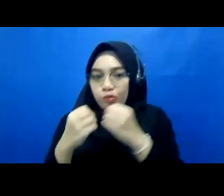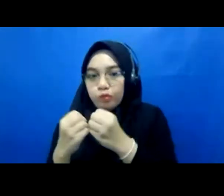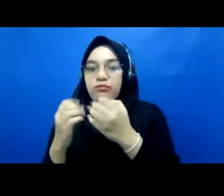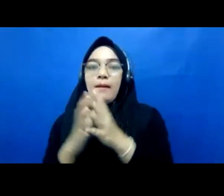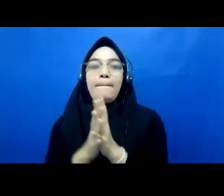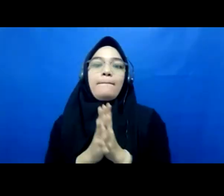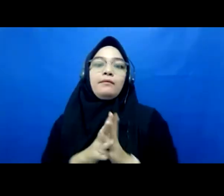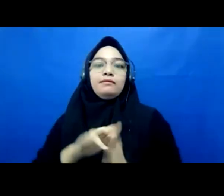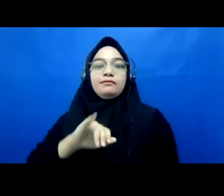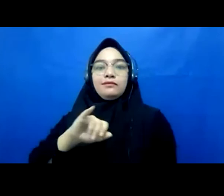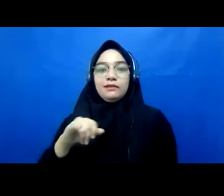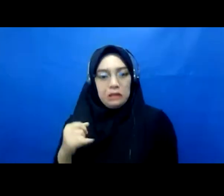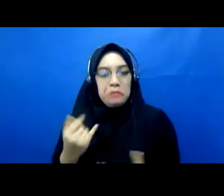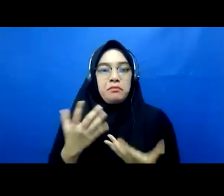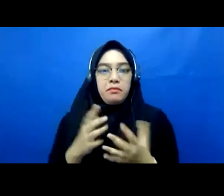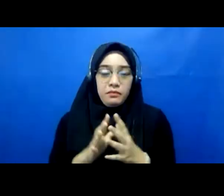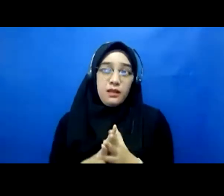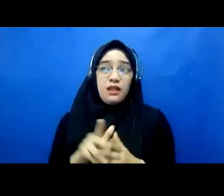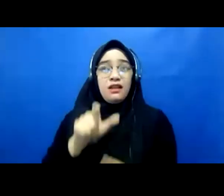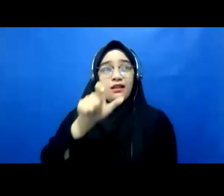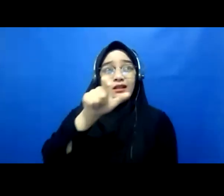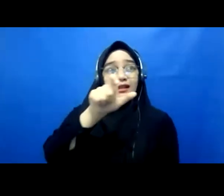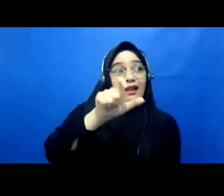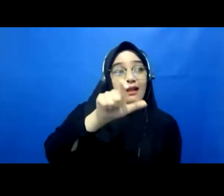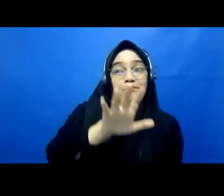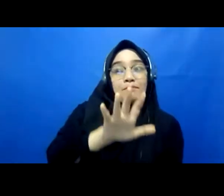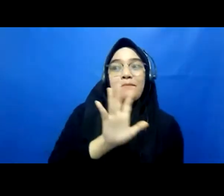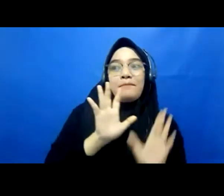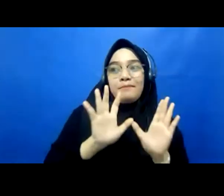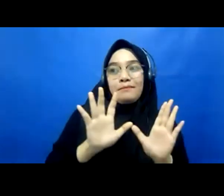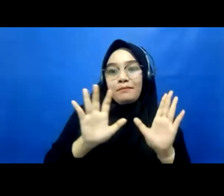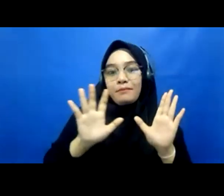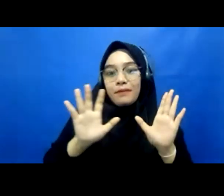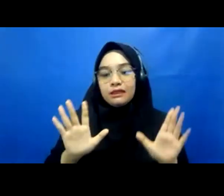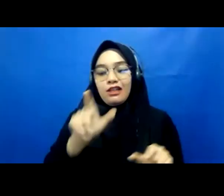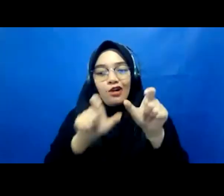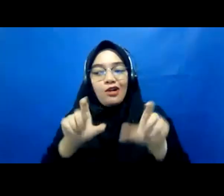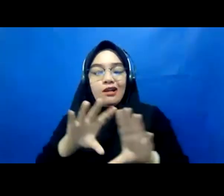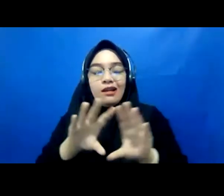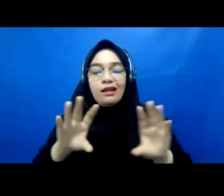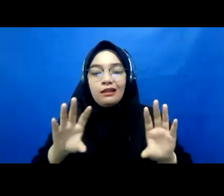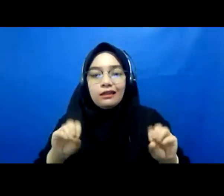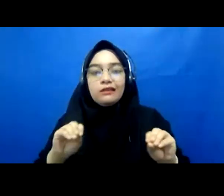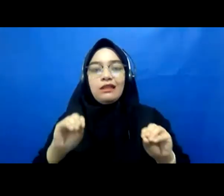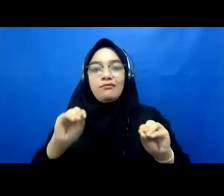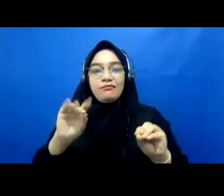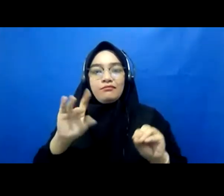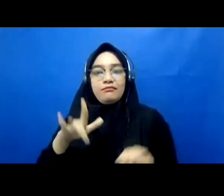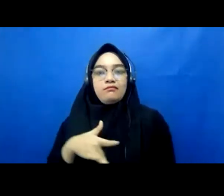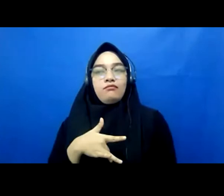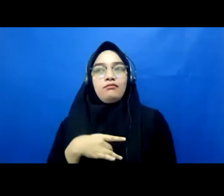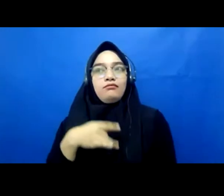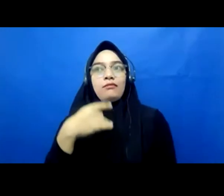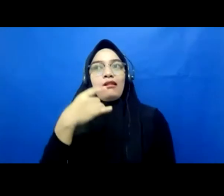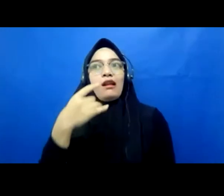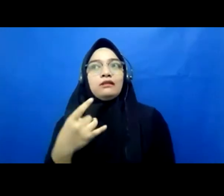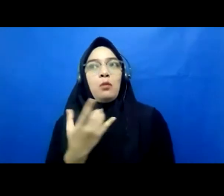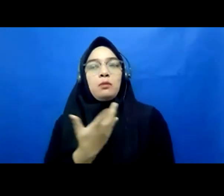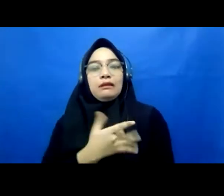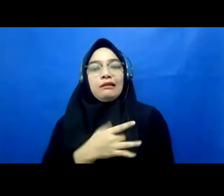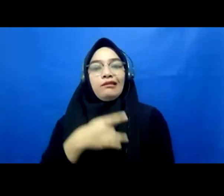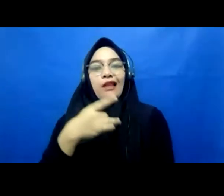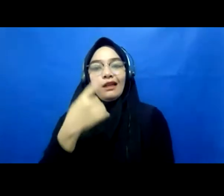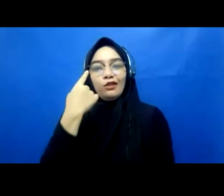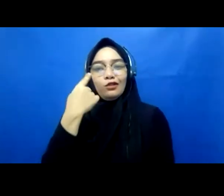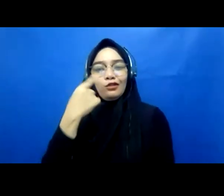have an appetite to operate these businesses and grow them once we prove the concept is an area that we're now emerging into and is proving